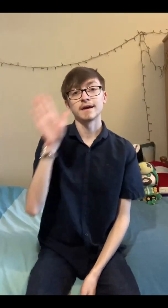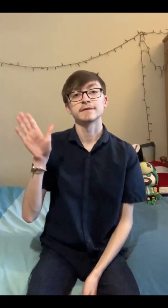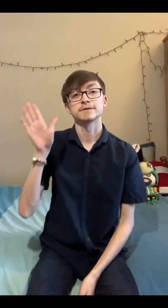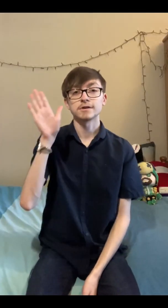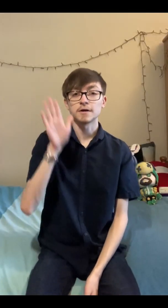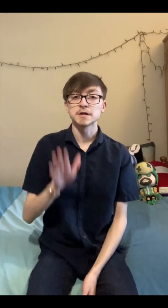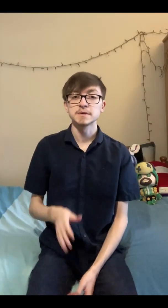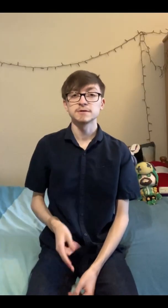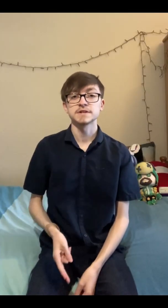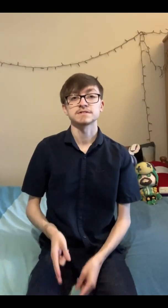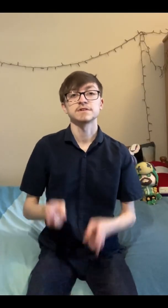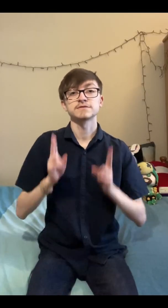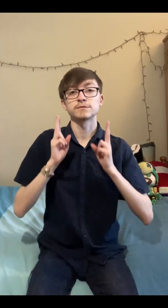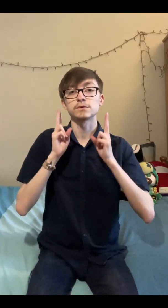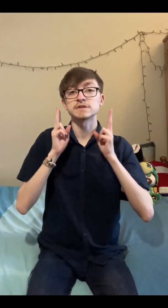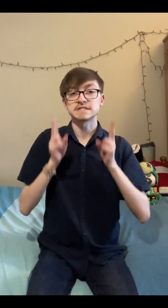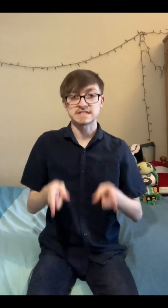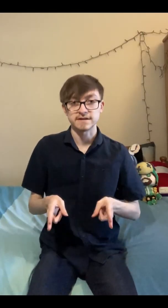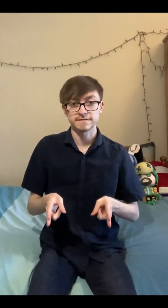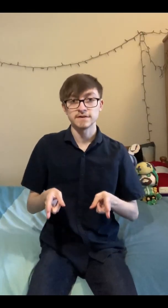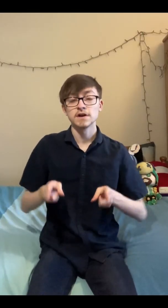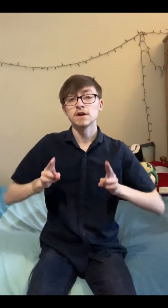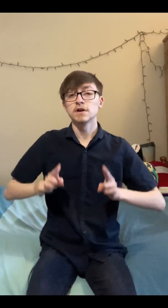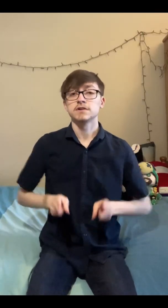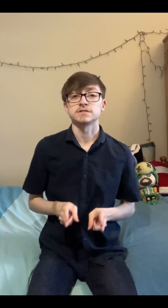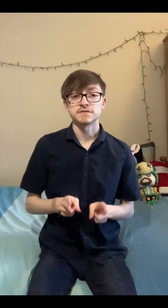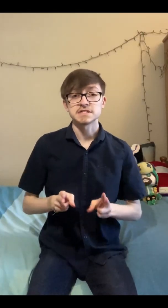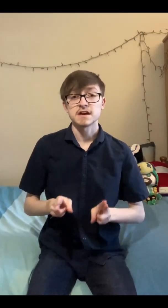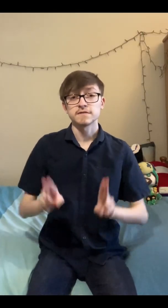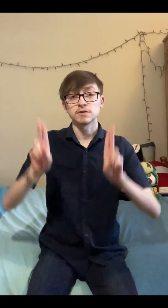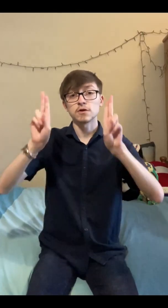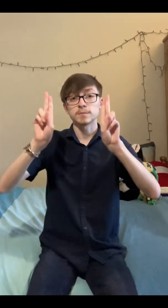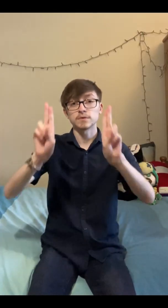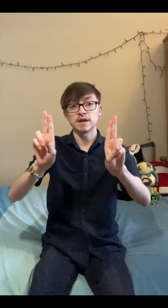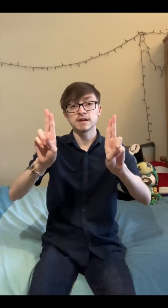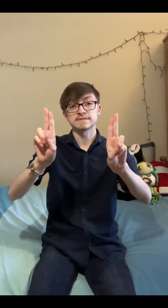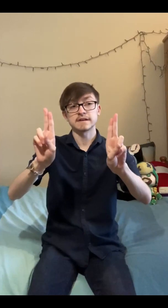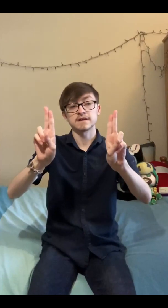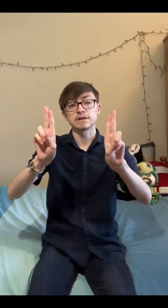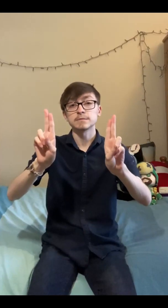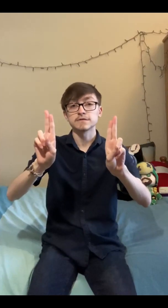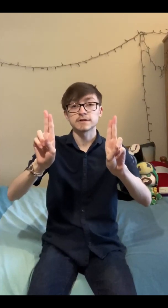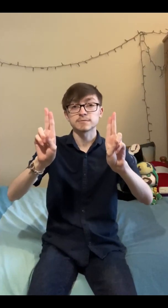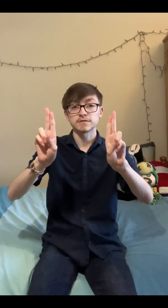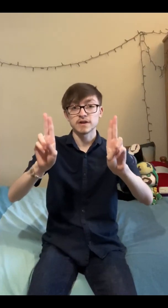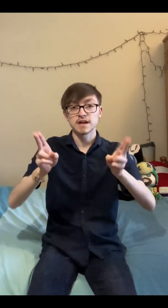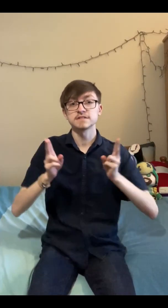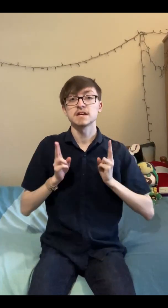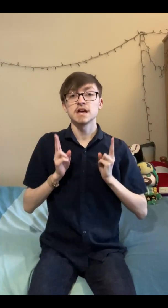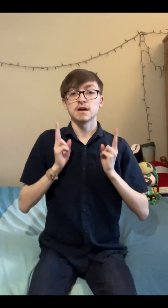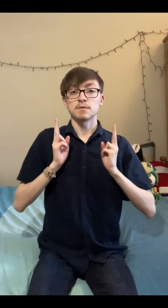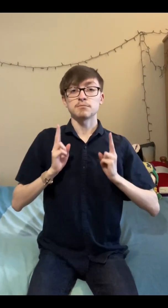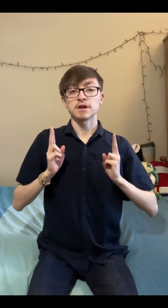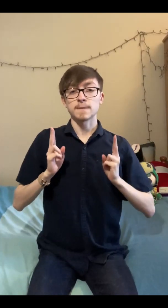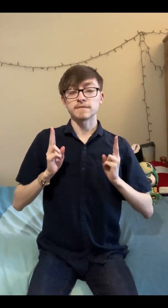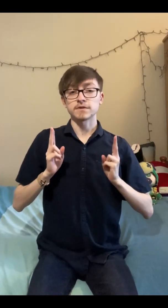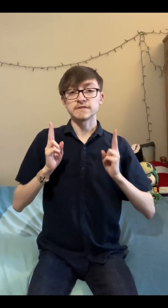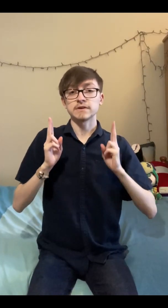Hello, I'm going to be doing signs for deaf. So for deaf, you hold up your index finger and your middle finger, both your hands, bring it up in front of you, and